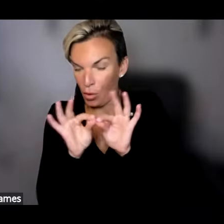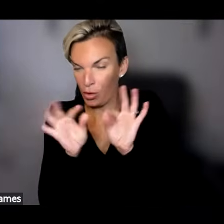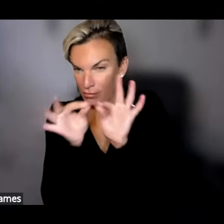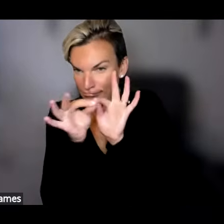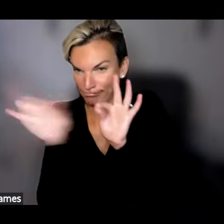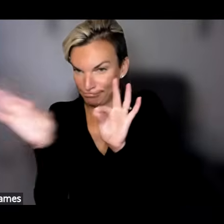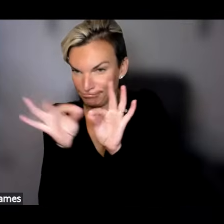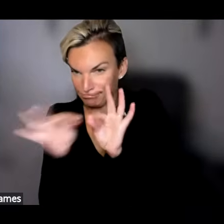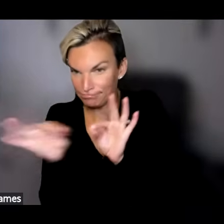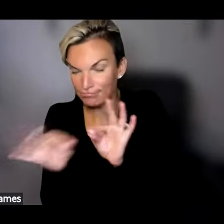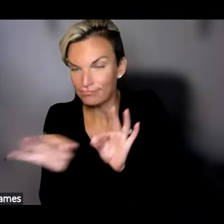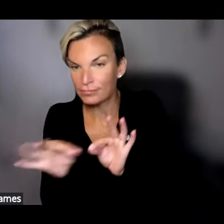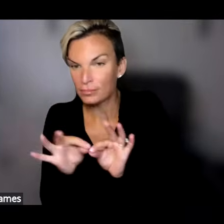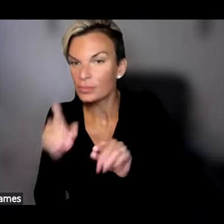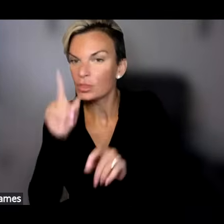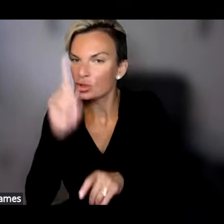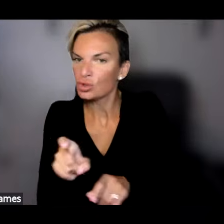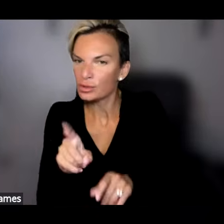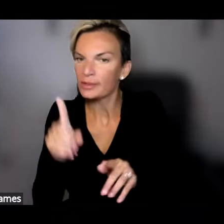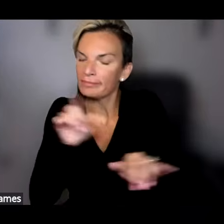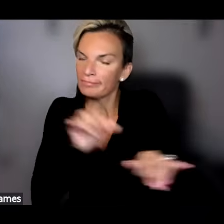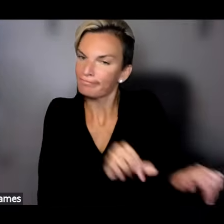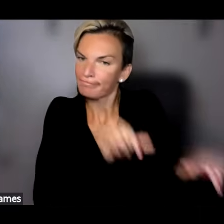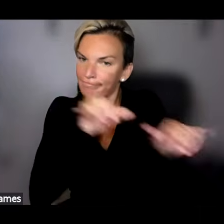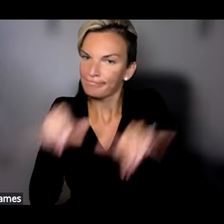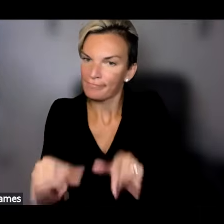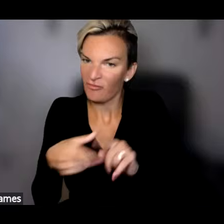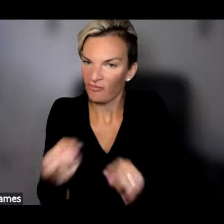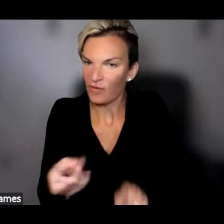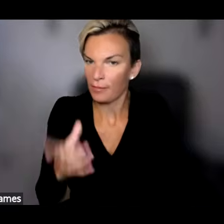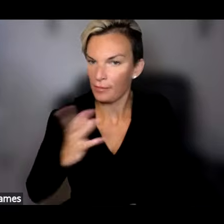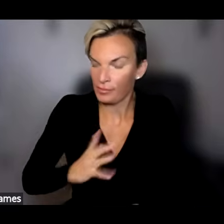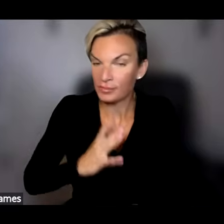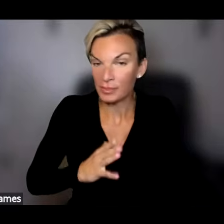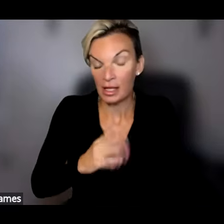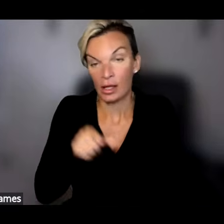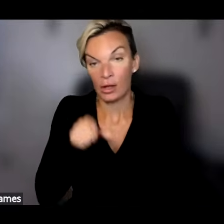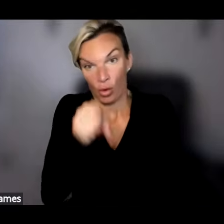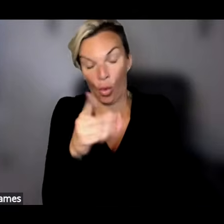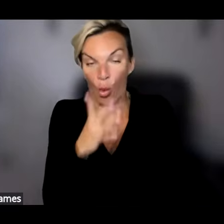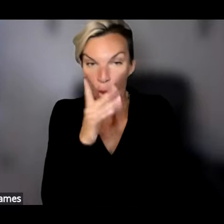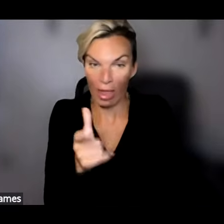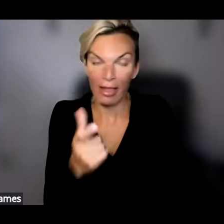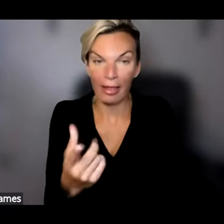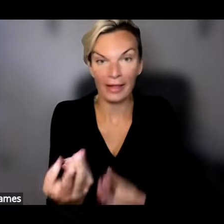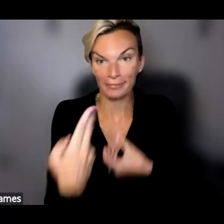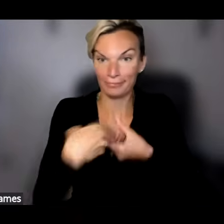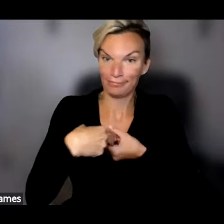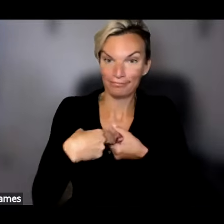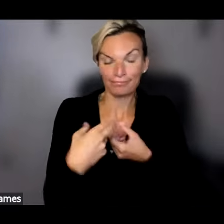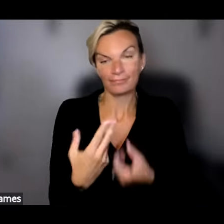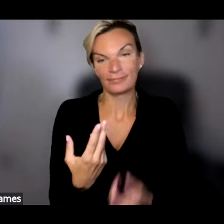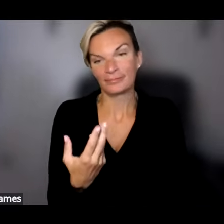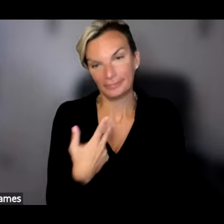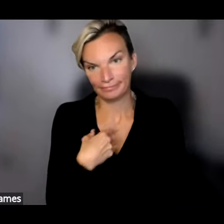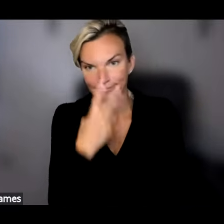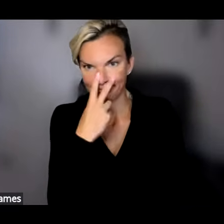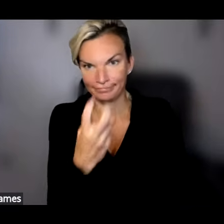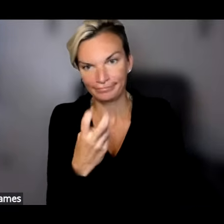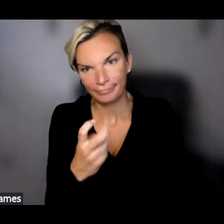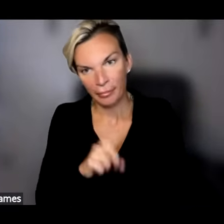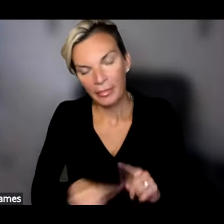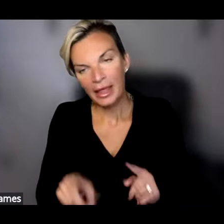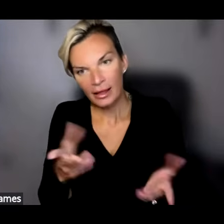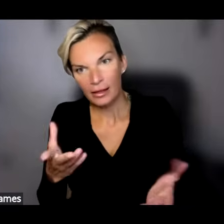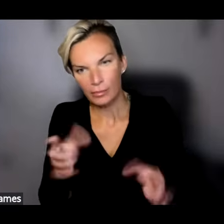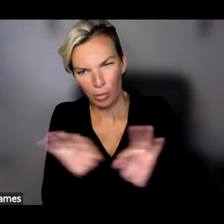existed in the past. That might not be enough to win the day. I understand that, but I just don't think it's inconsistent. That's the only point I wanted to make. Let me speak for a second. I know, Mr. Gordon, I